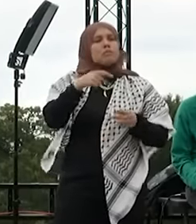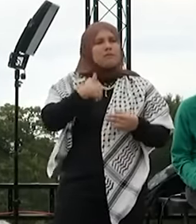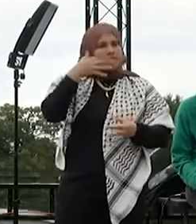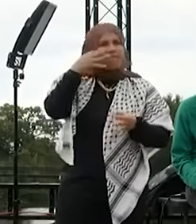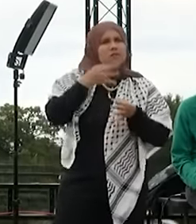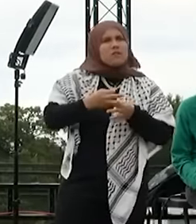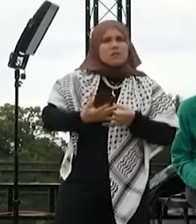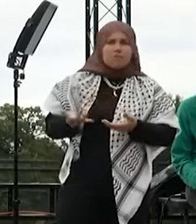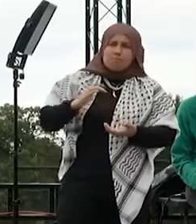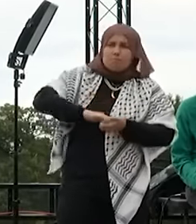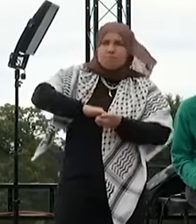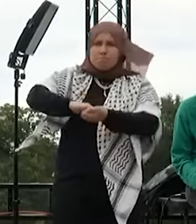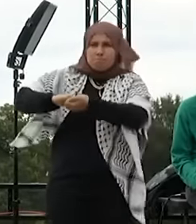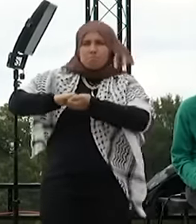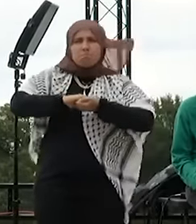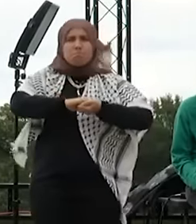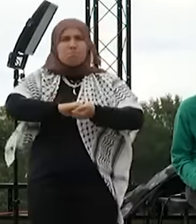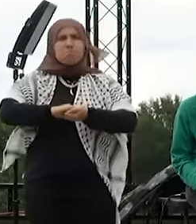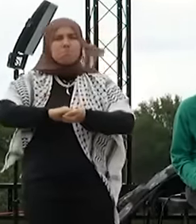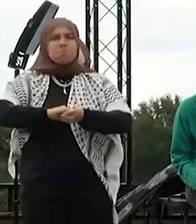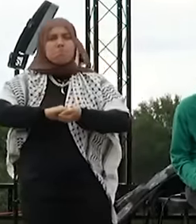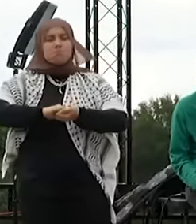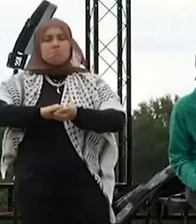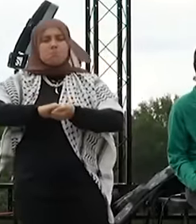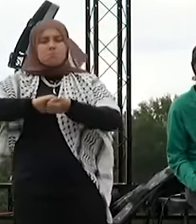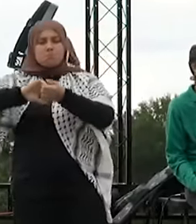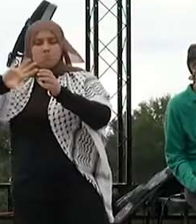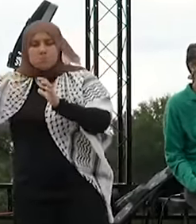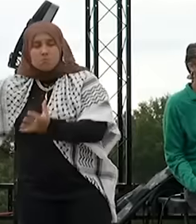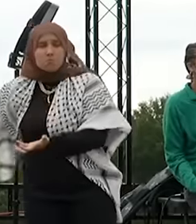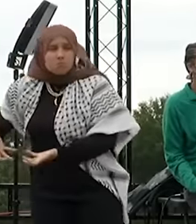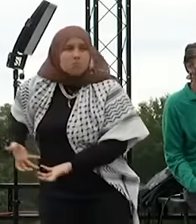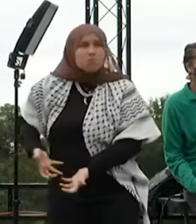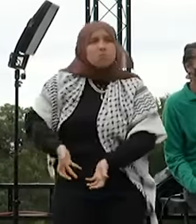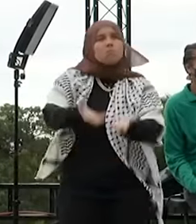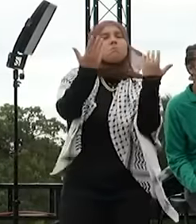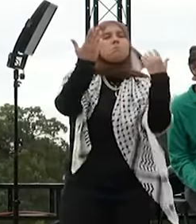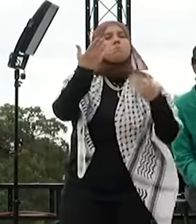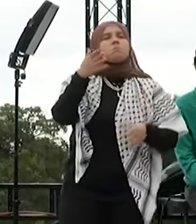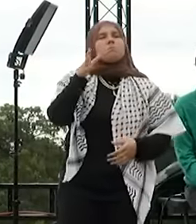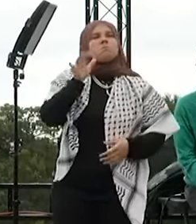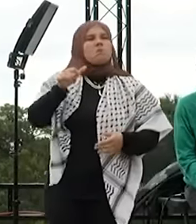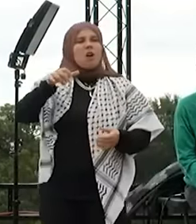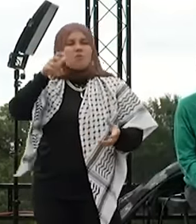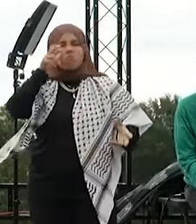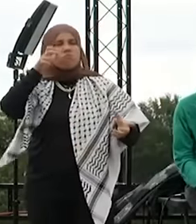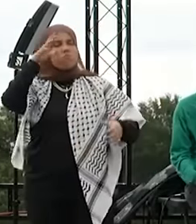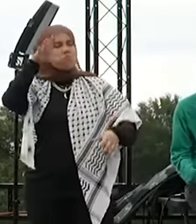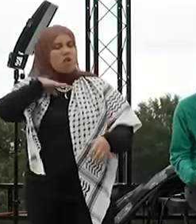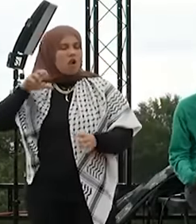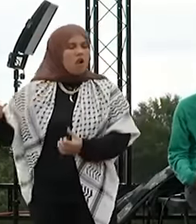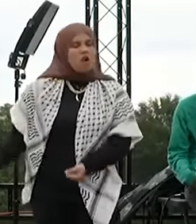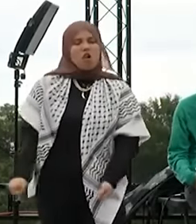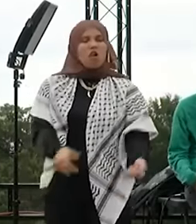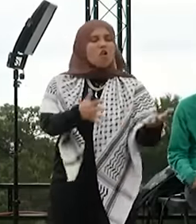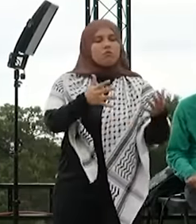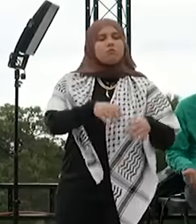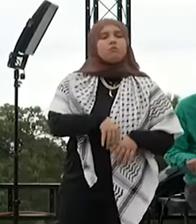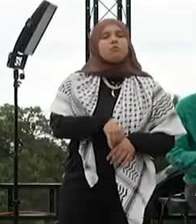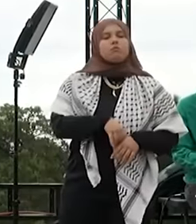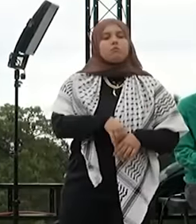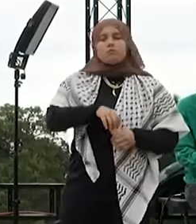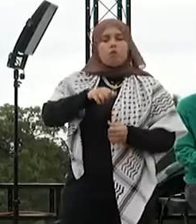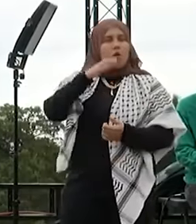rounded together and thrown into a ditch of fire by a tyrant until the very